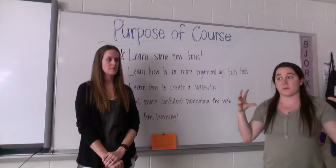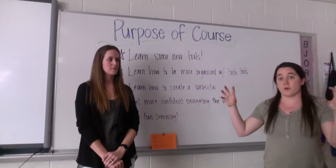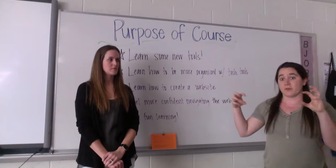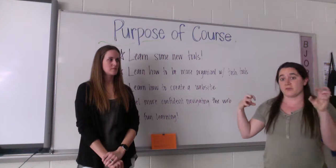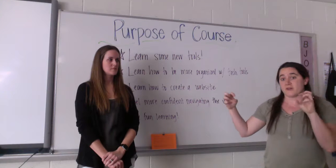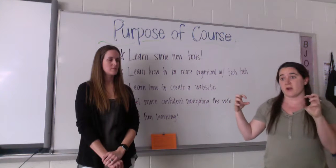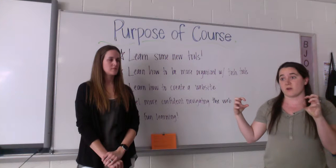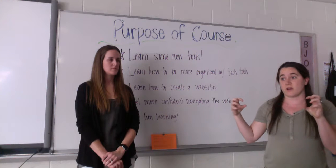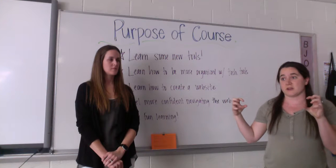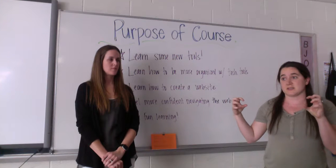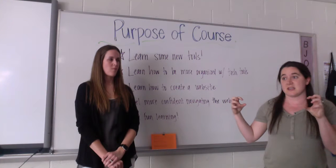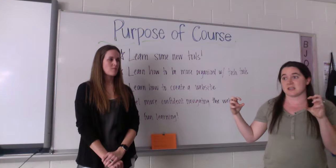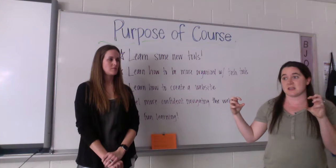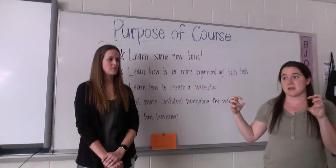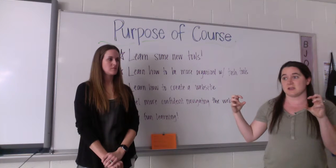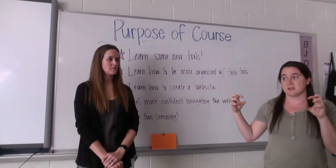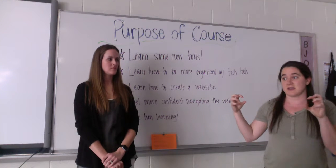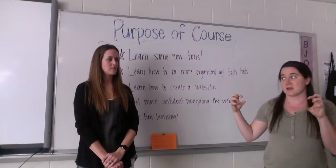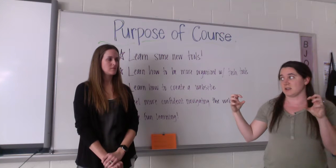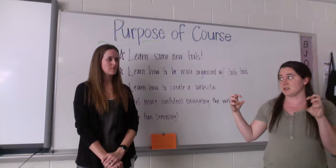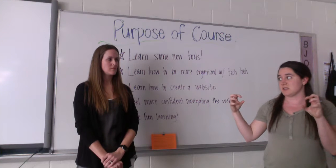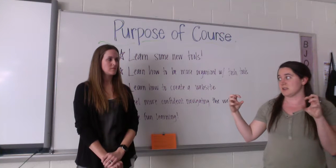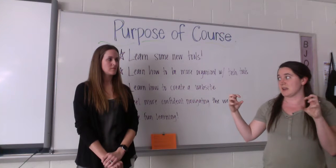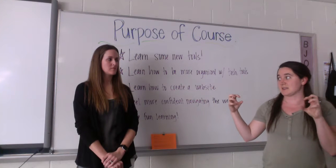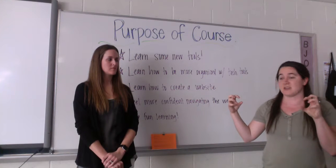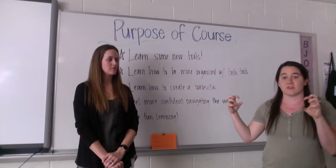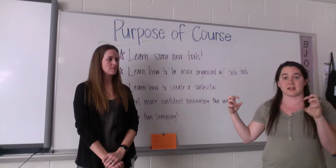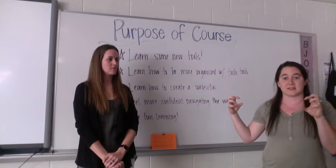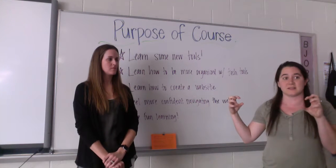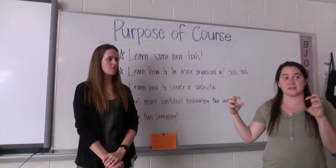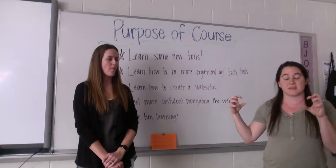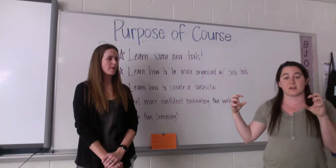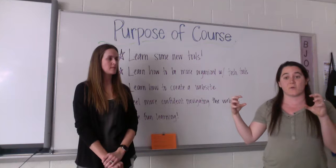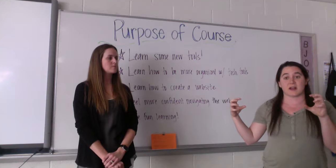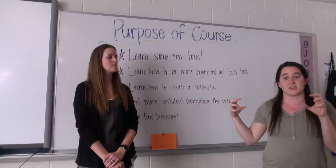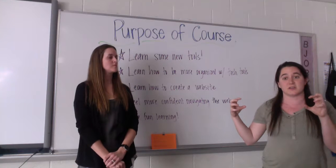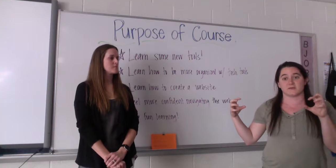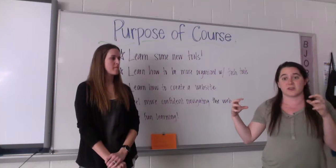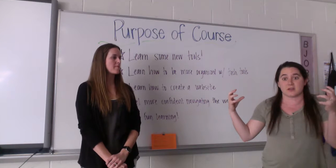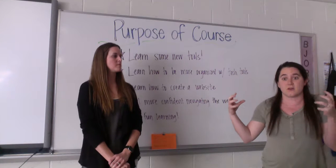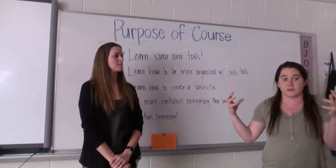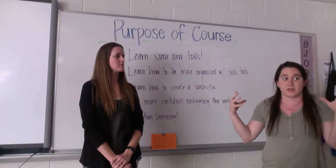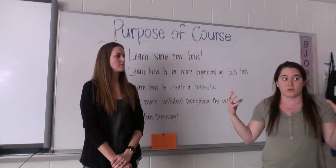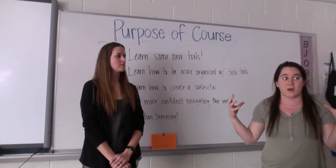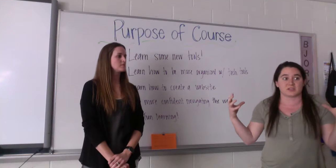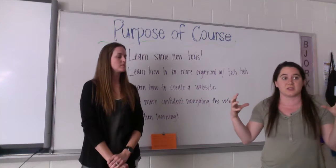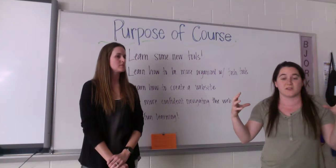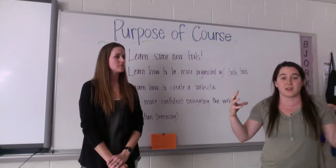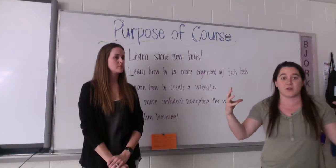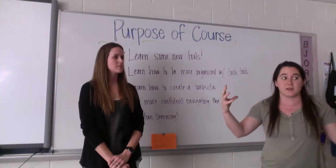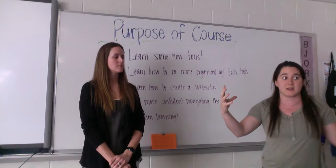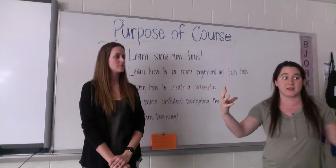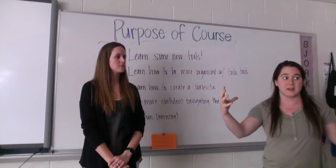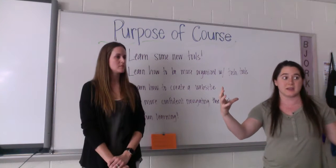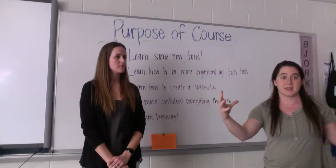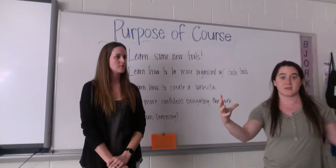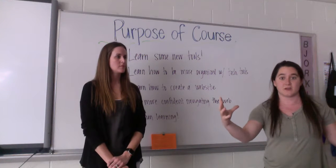both of our taking technology to the next level classes, they're watching the video, like you're watching the video in either